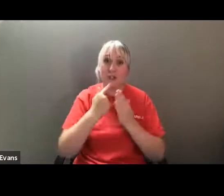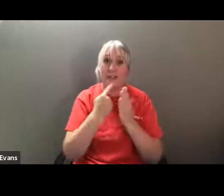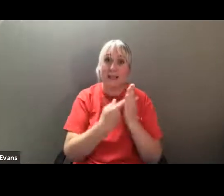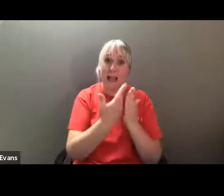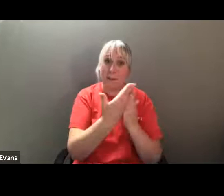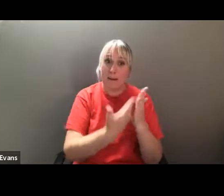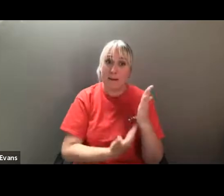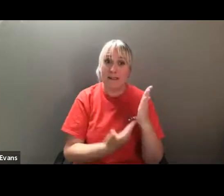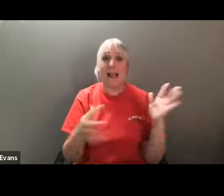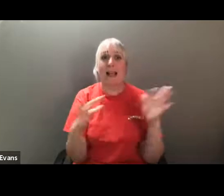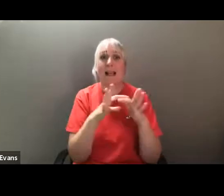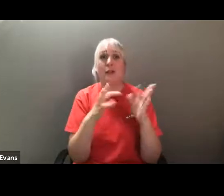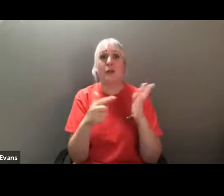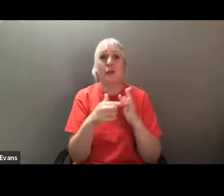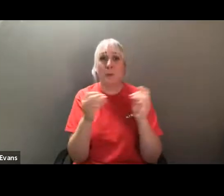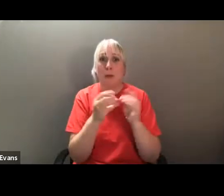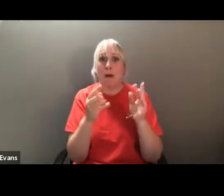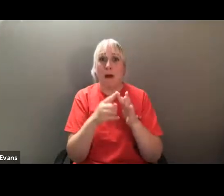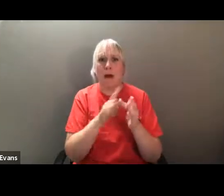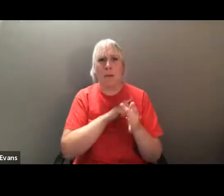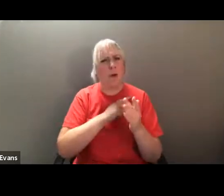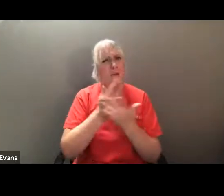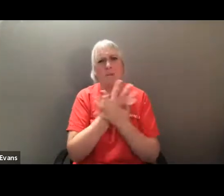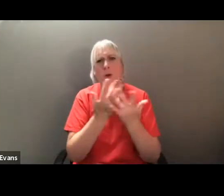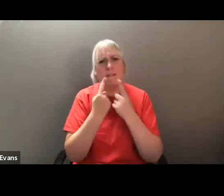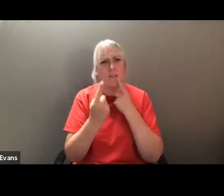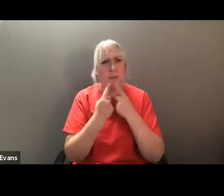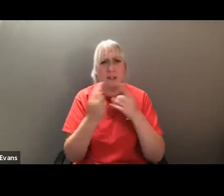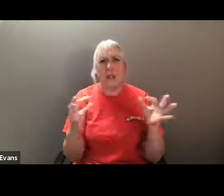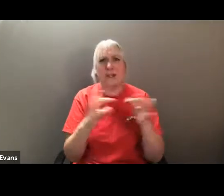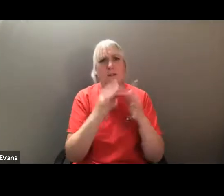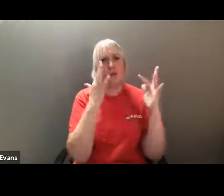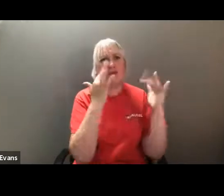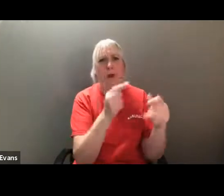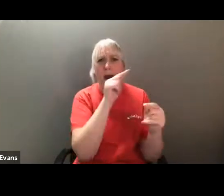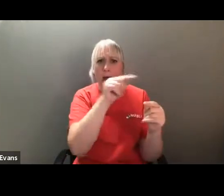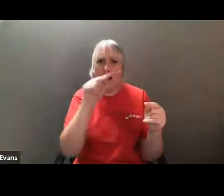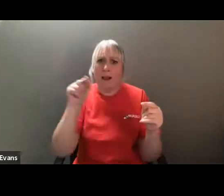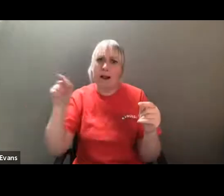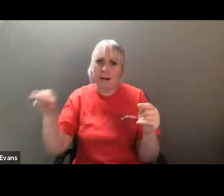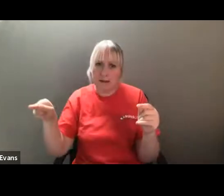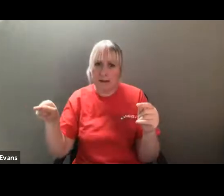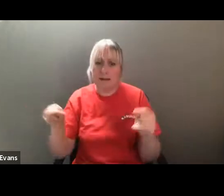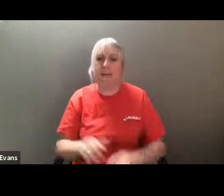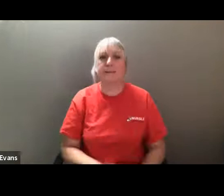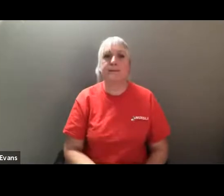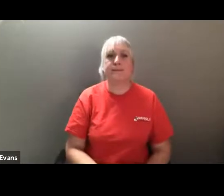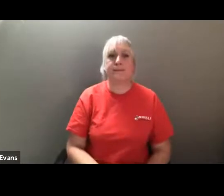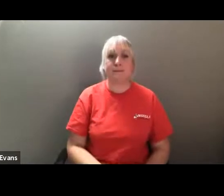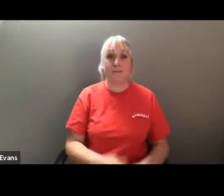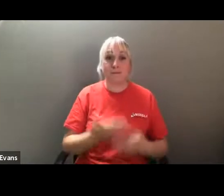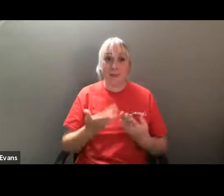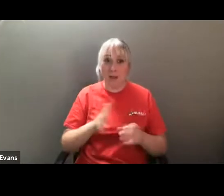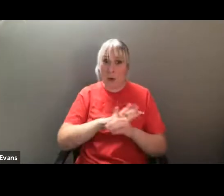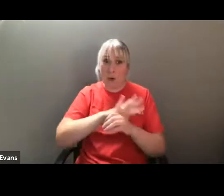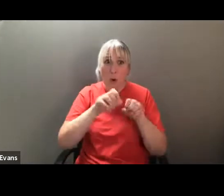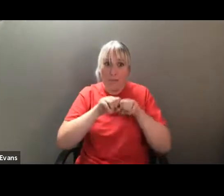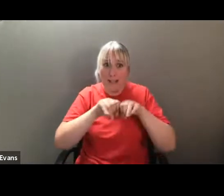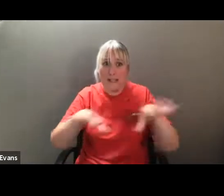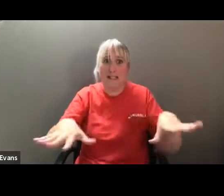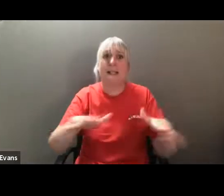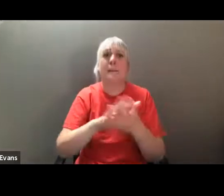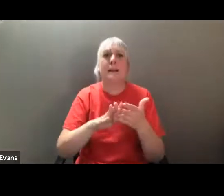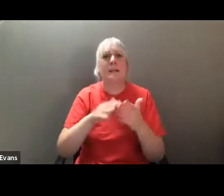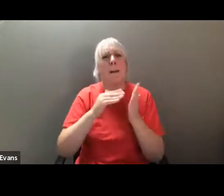want an overview of some of these trials. When COVID hit, I reconsidered my position on UBI. With millions more now claiming